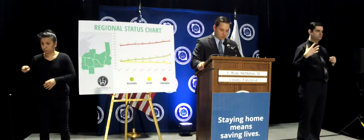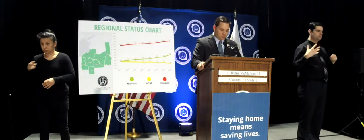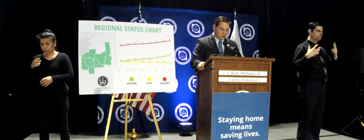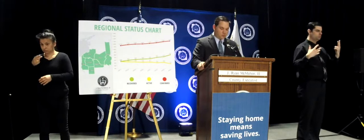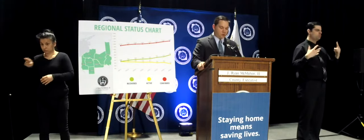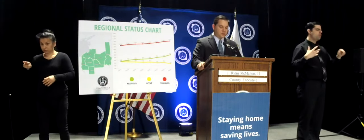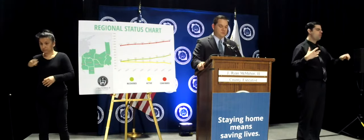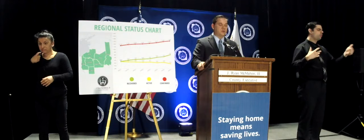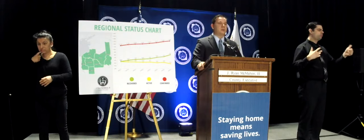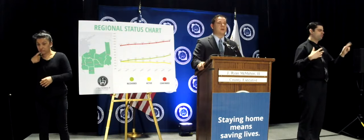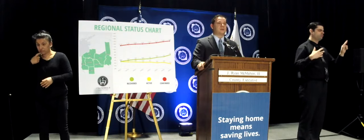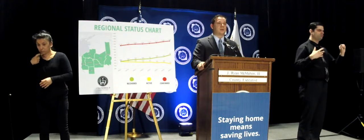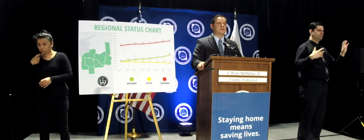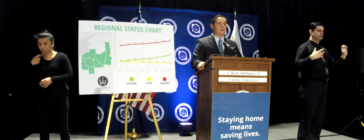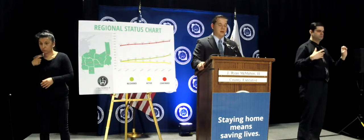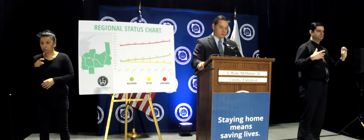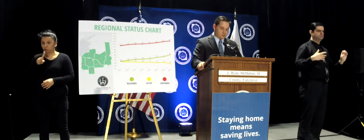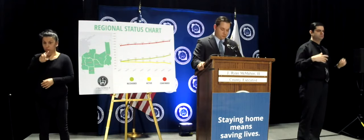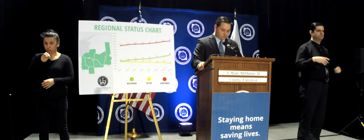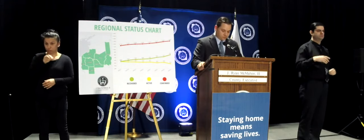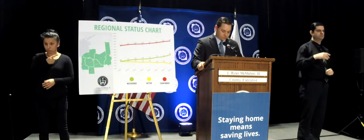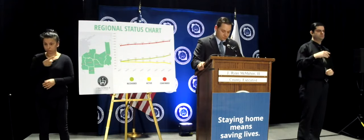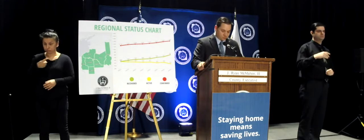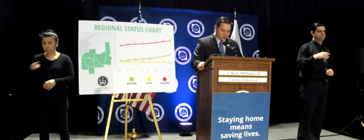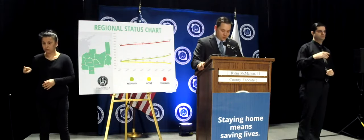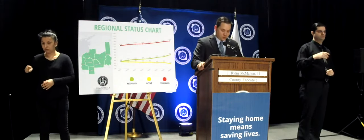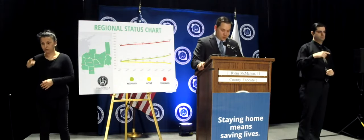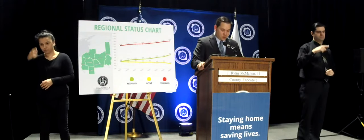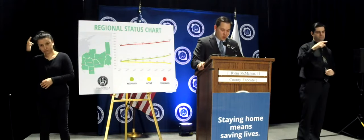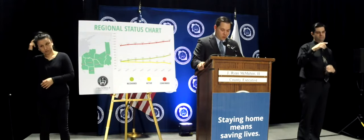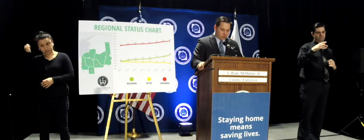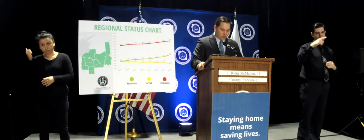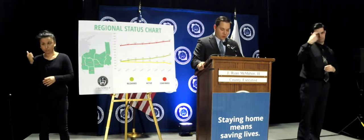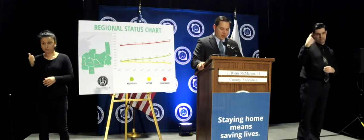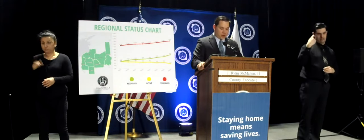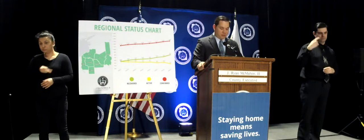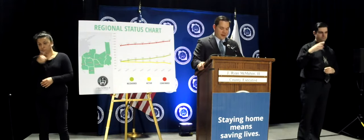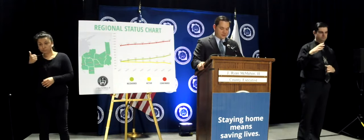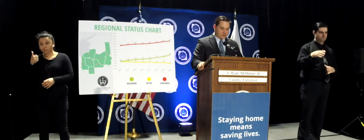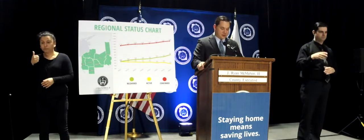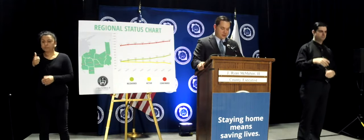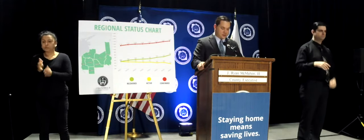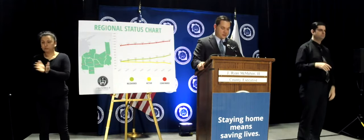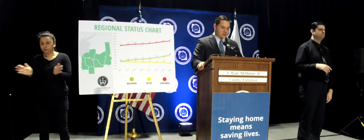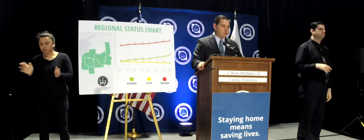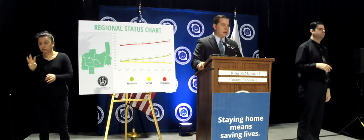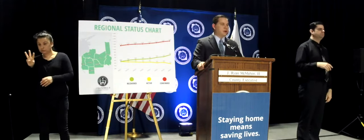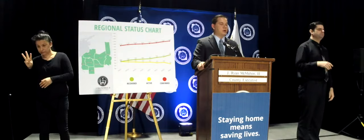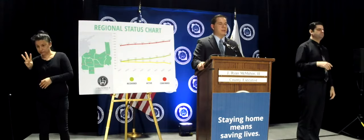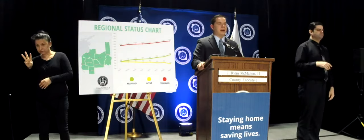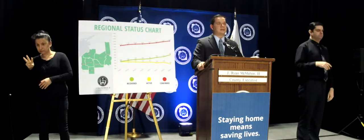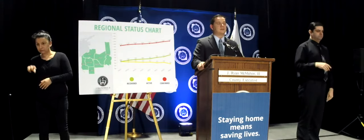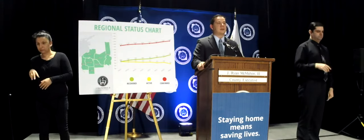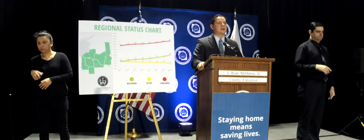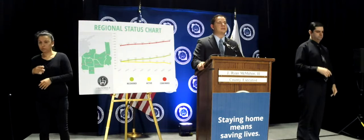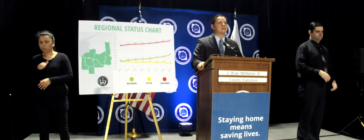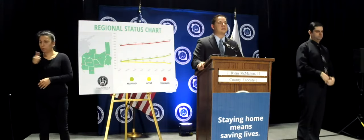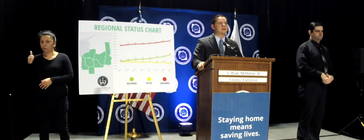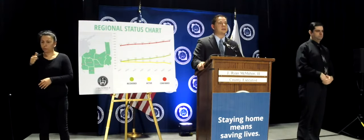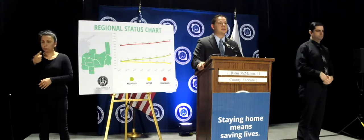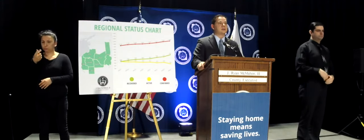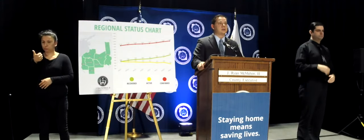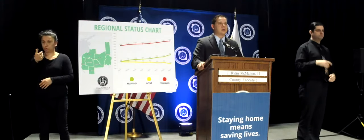American, 14 females and 11 males. When we look at our positive cases, reminder, a positive